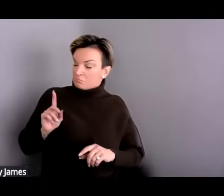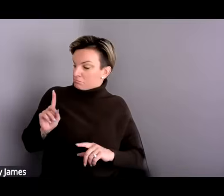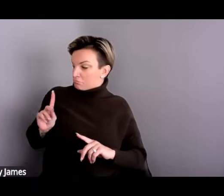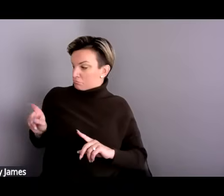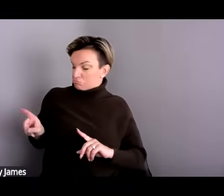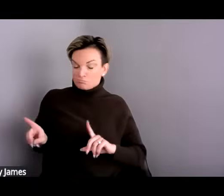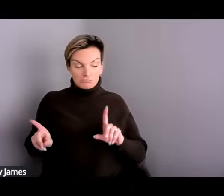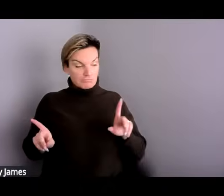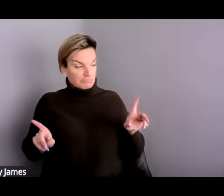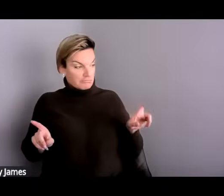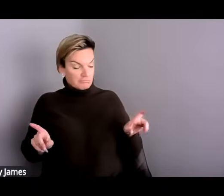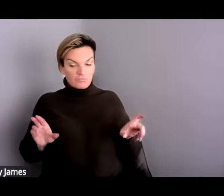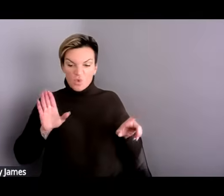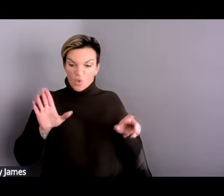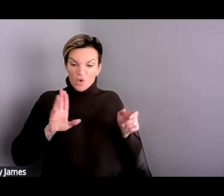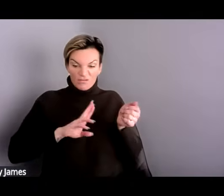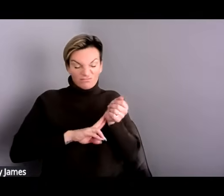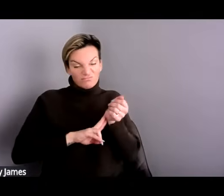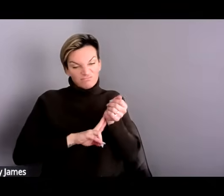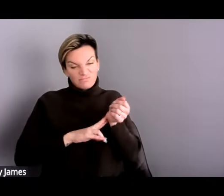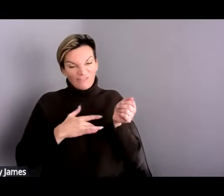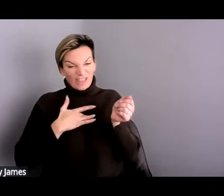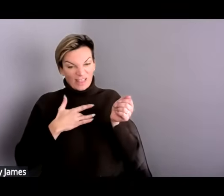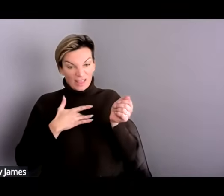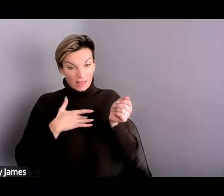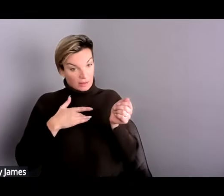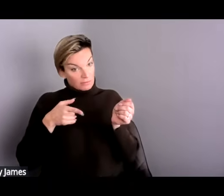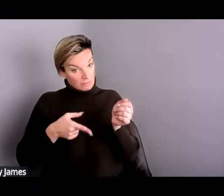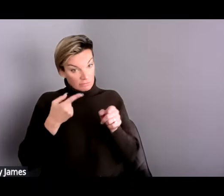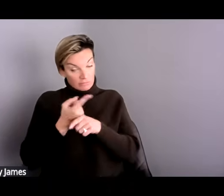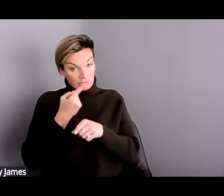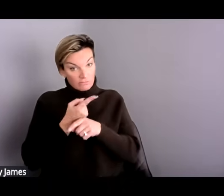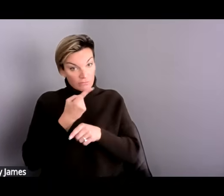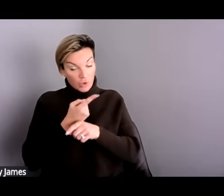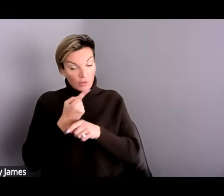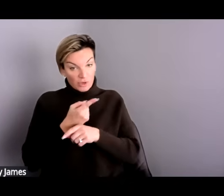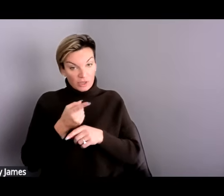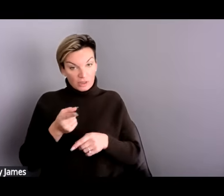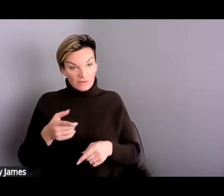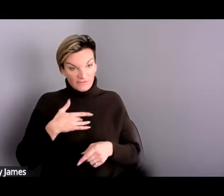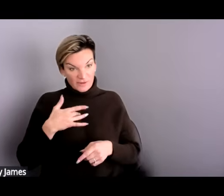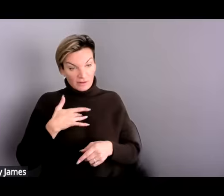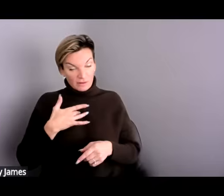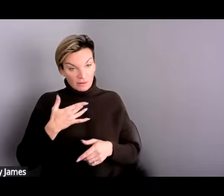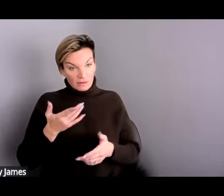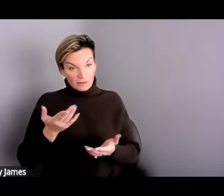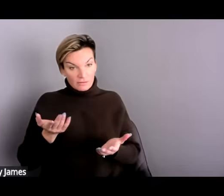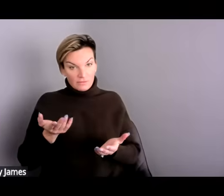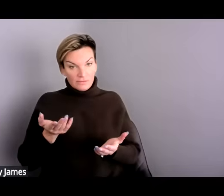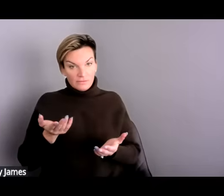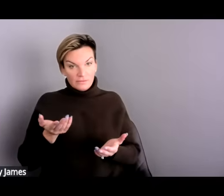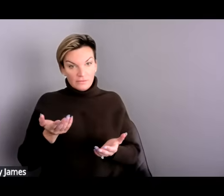do you feel like this is going down the right road of saying, let's address this by trying to